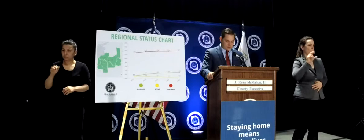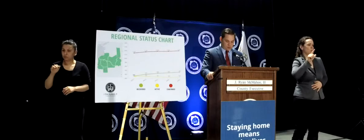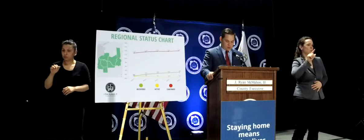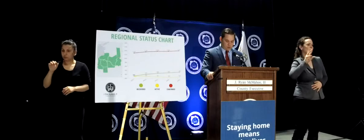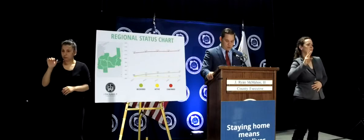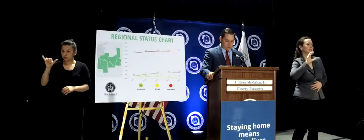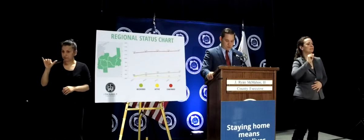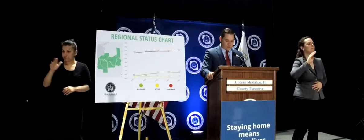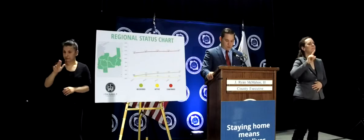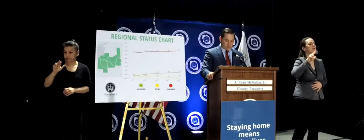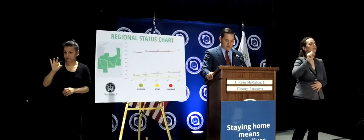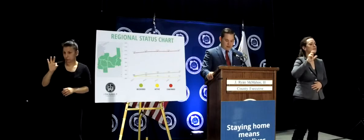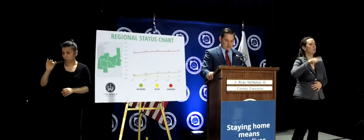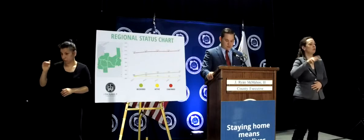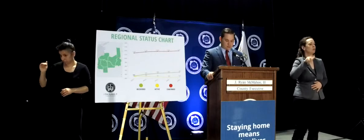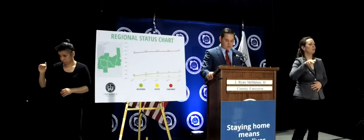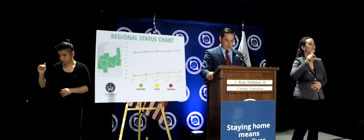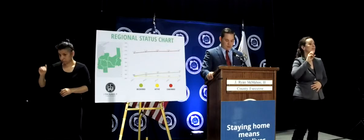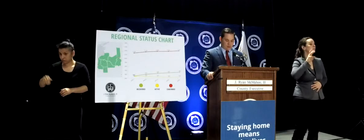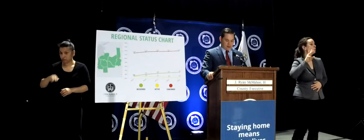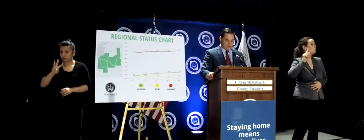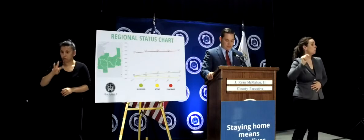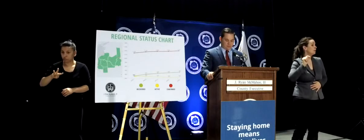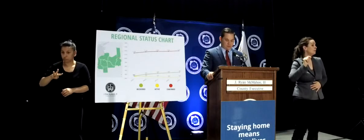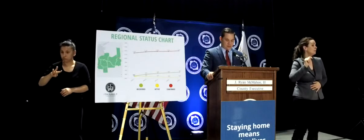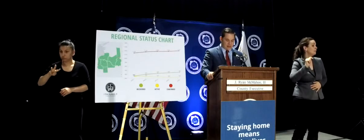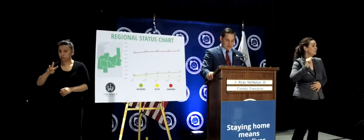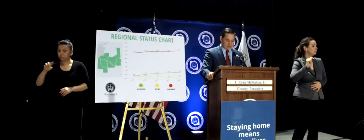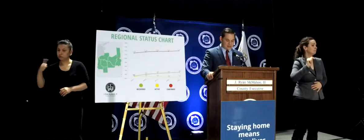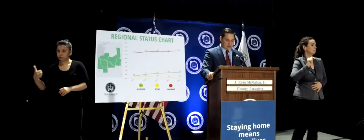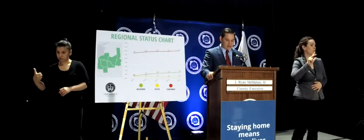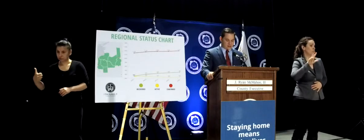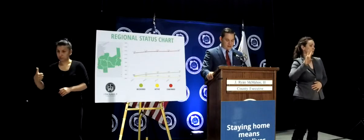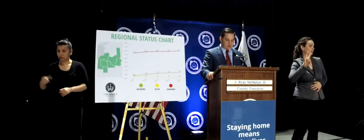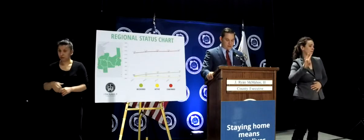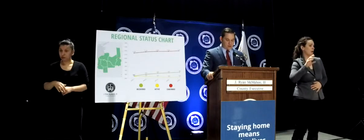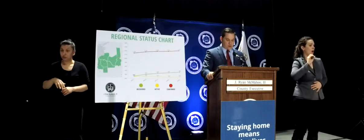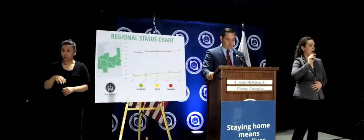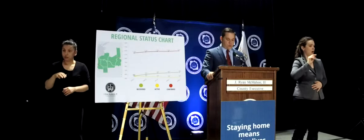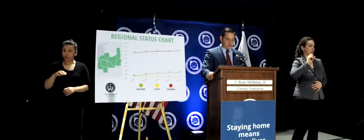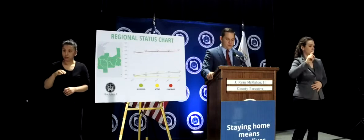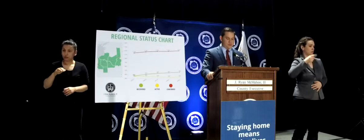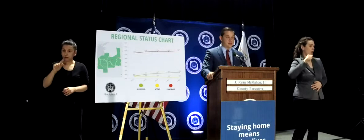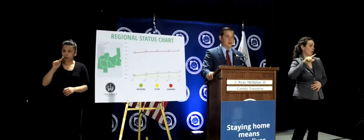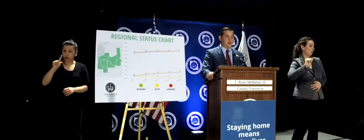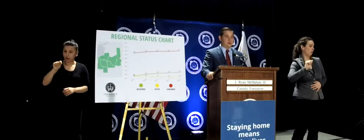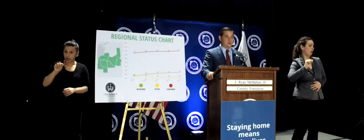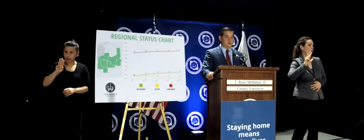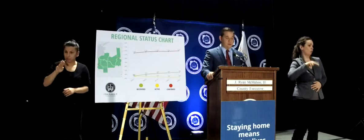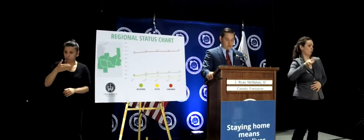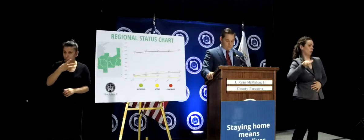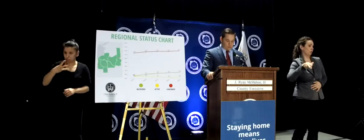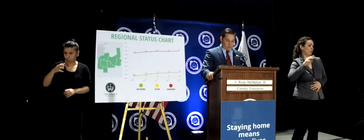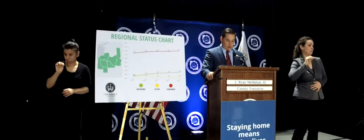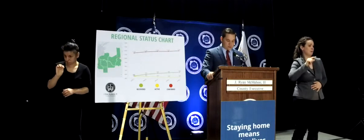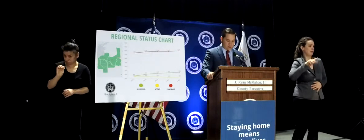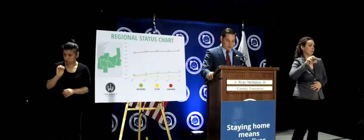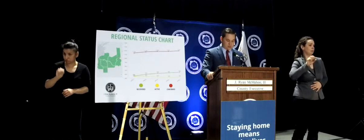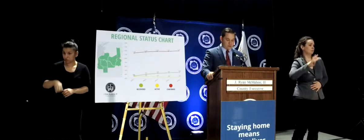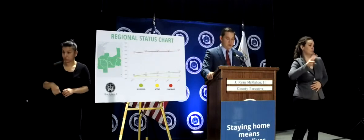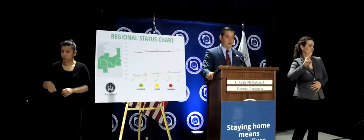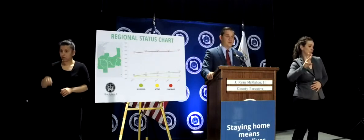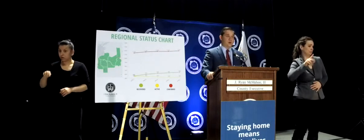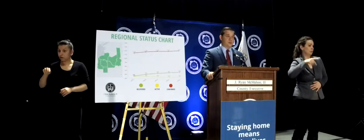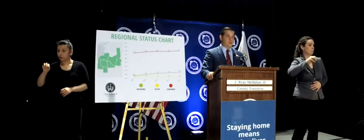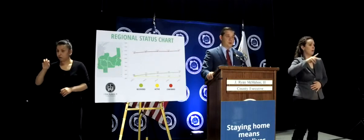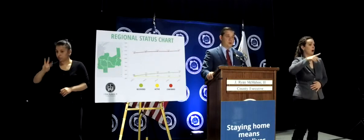26 Cicero, 21 Geddes, 20 Pompey, 19 Lysander, 14 Skaneateles, 4